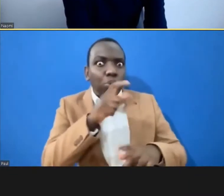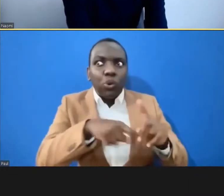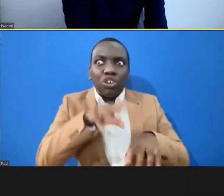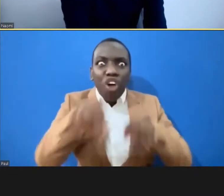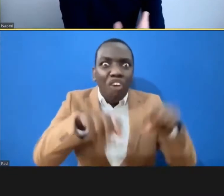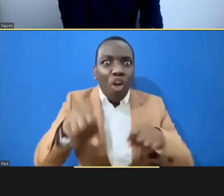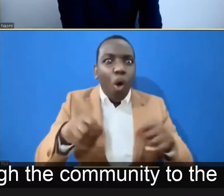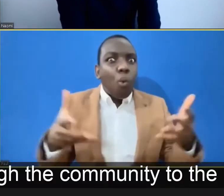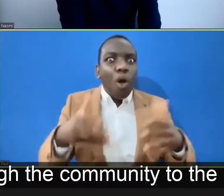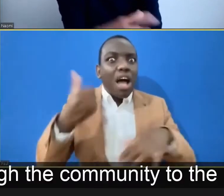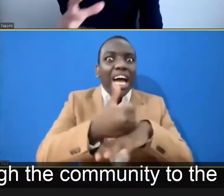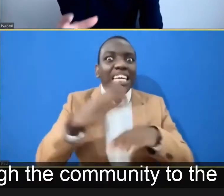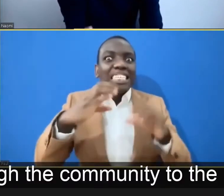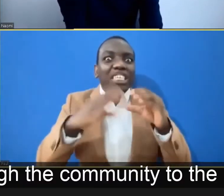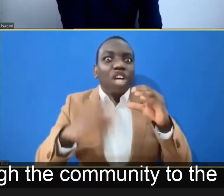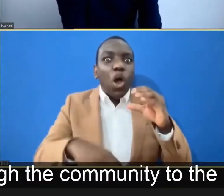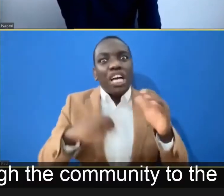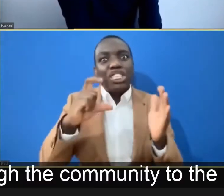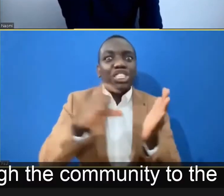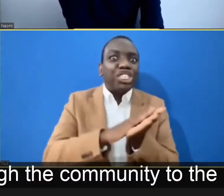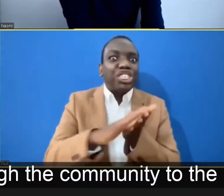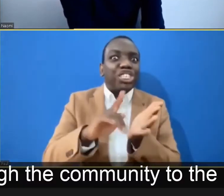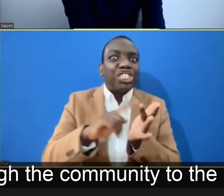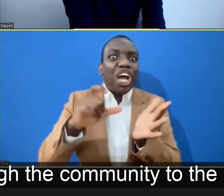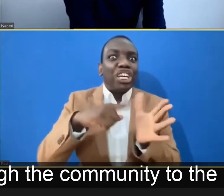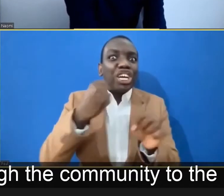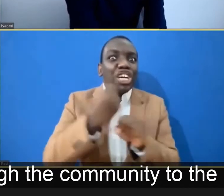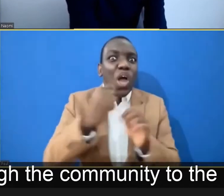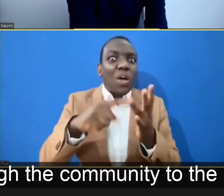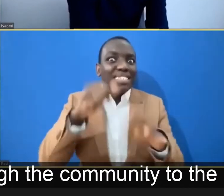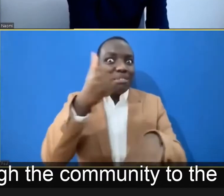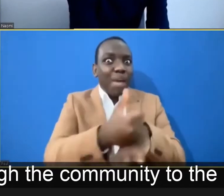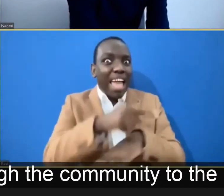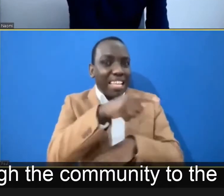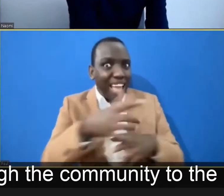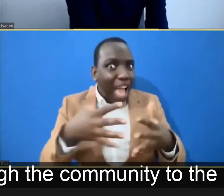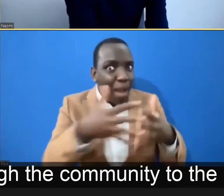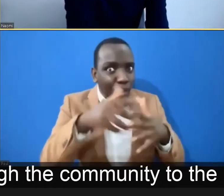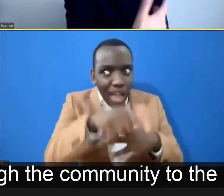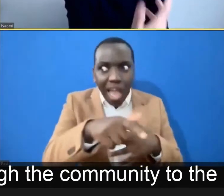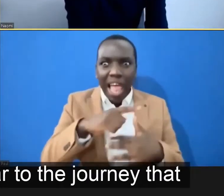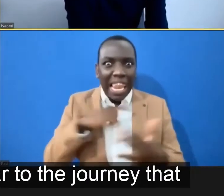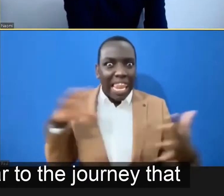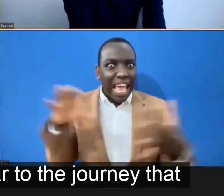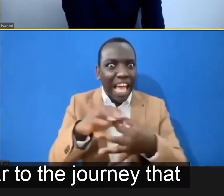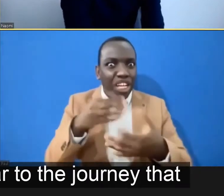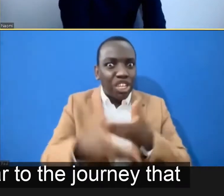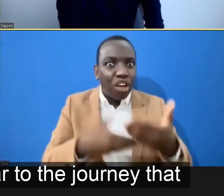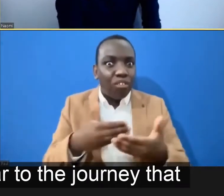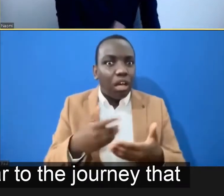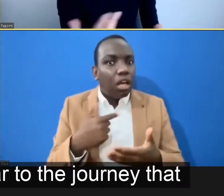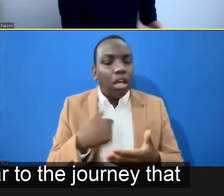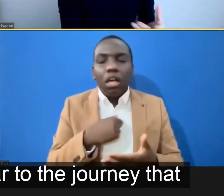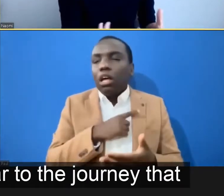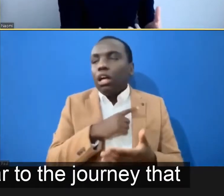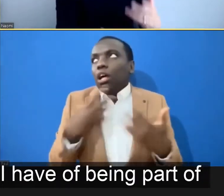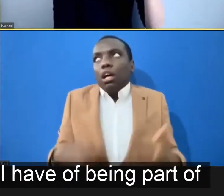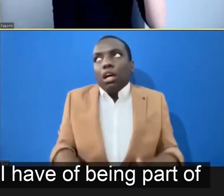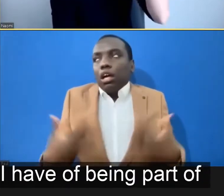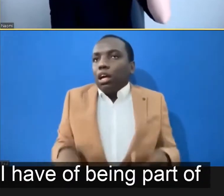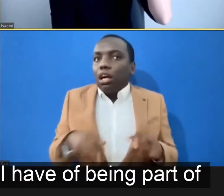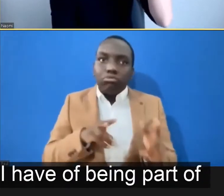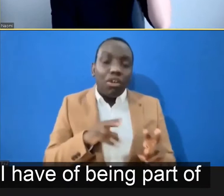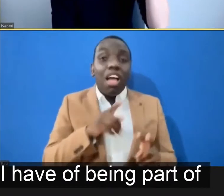I feel like Obama's journey through the community to the White House was very similar to the journey that I've been on,